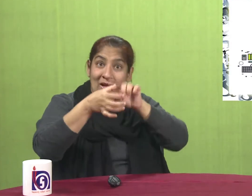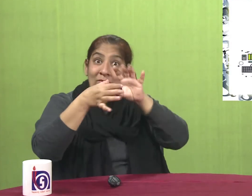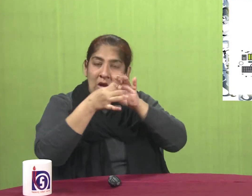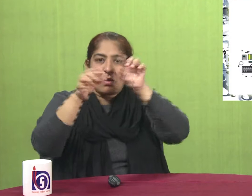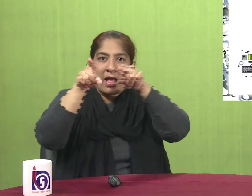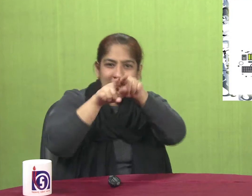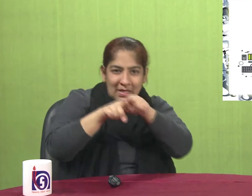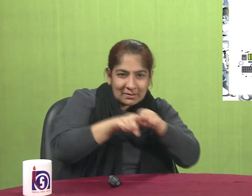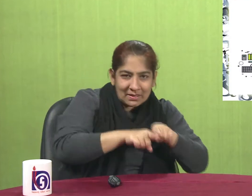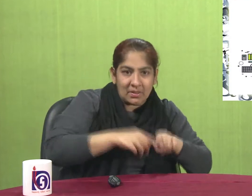there in banking